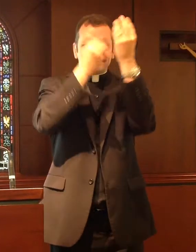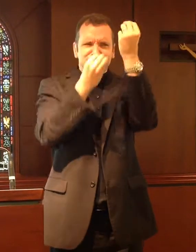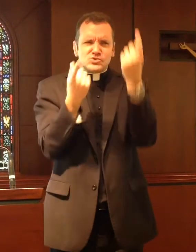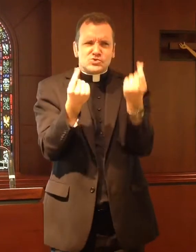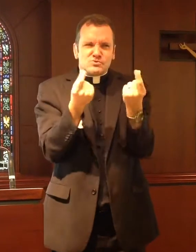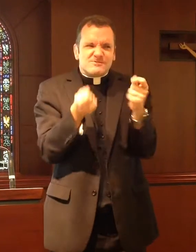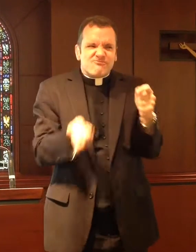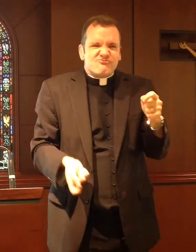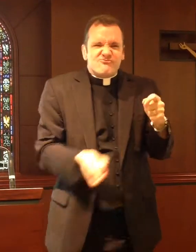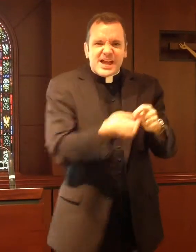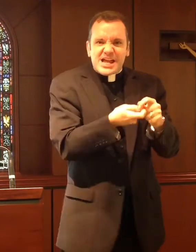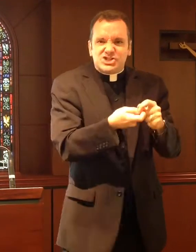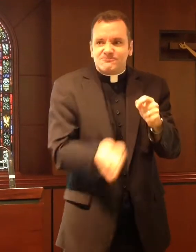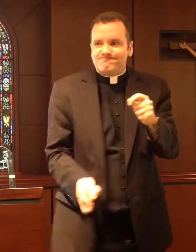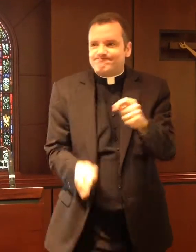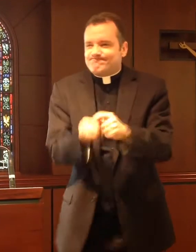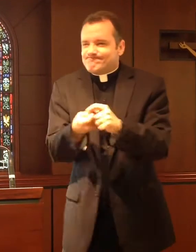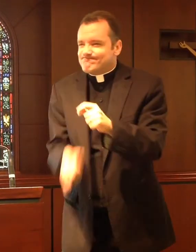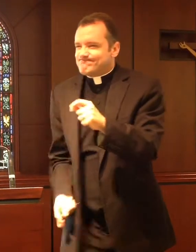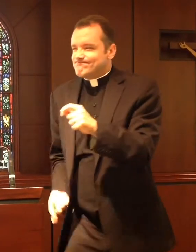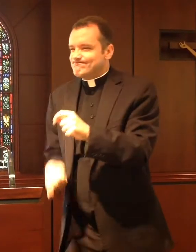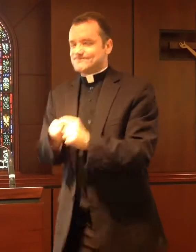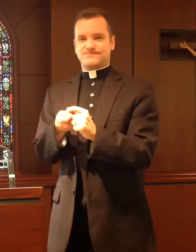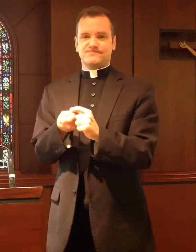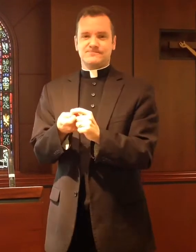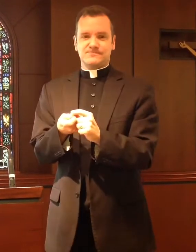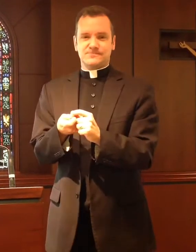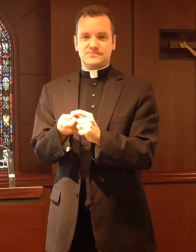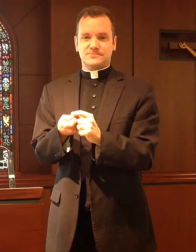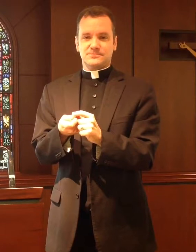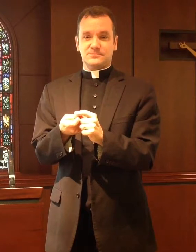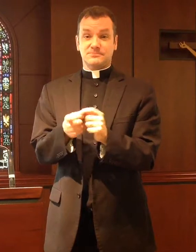Also, we might consider what we can do in revenge.